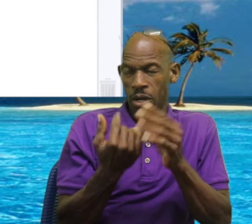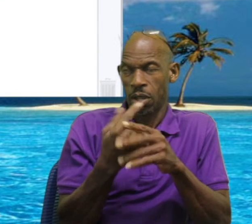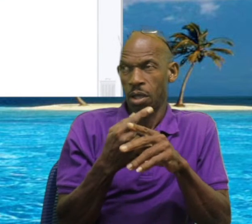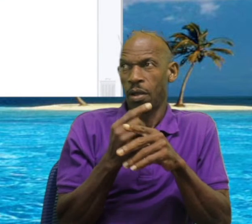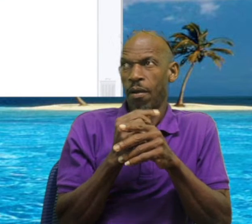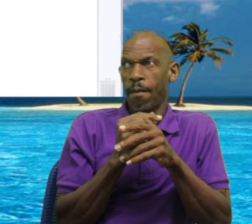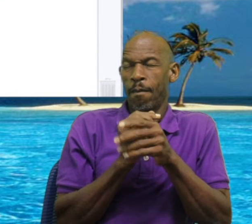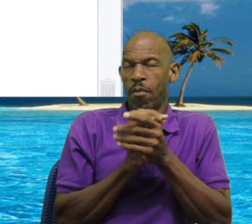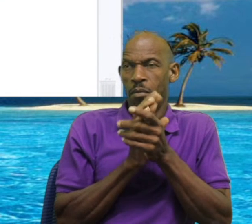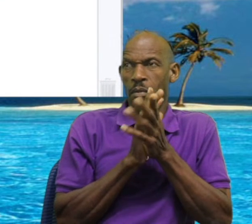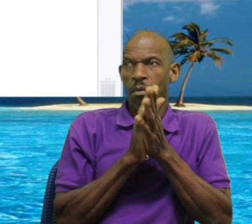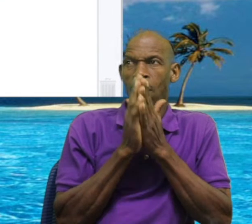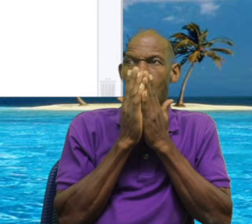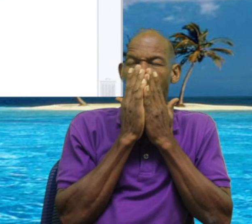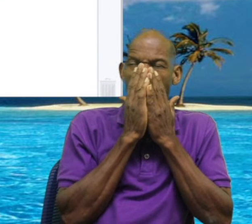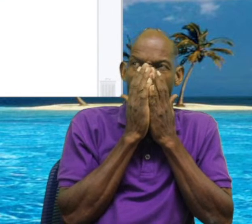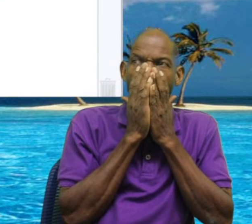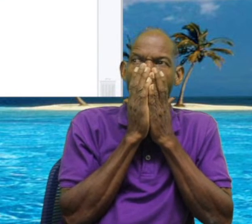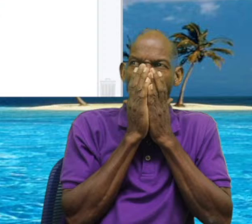girls.